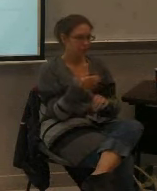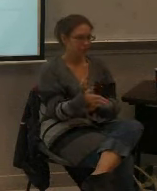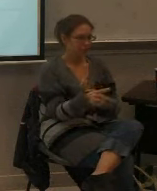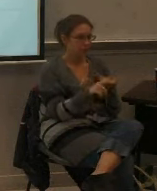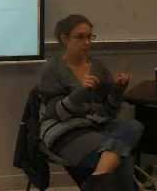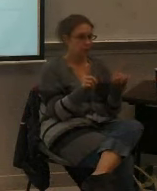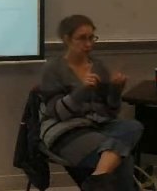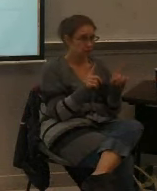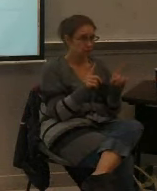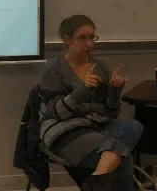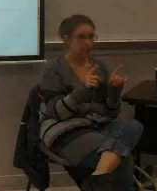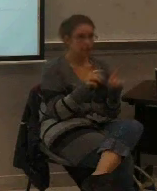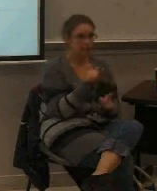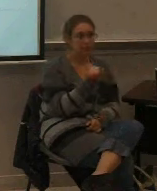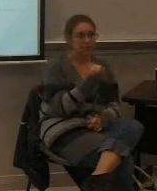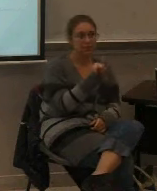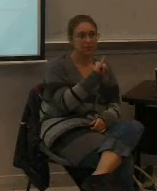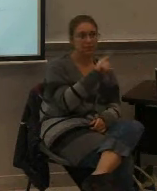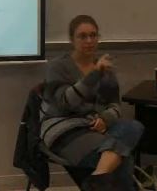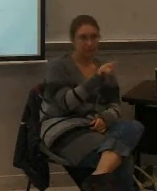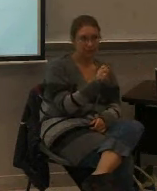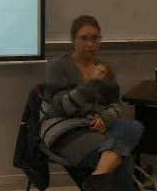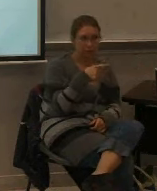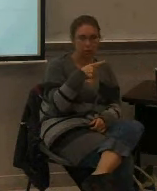fishes. But it turns out a ciliate protozoa